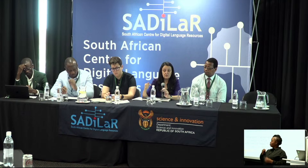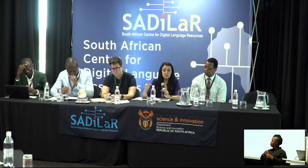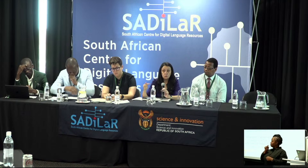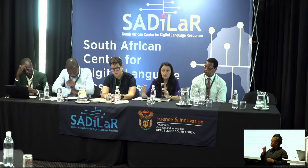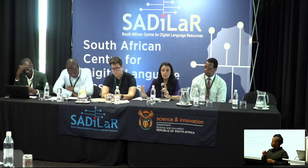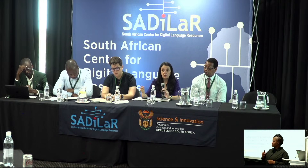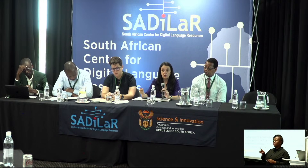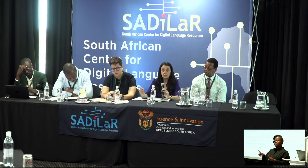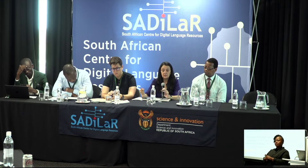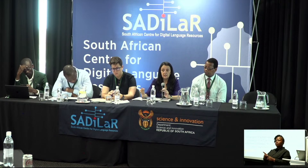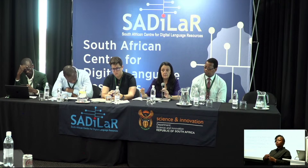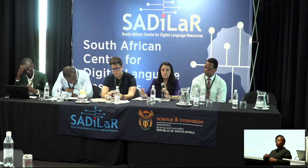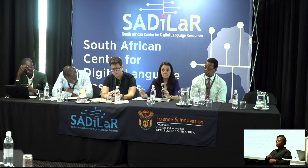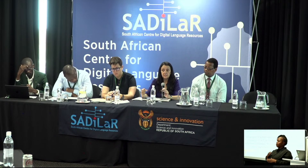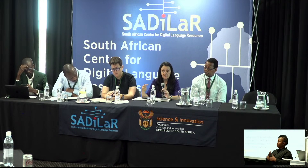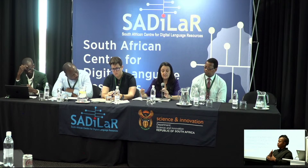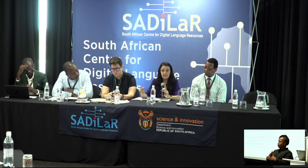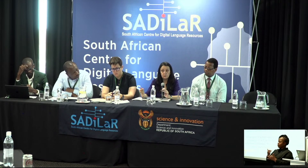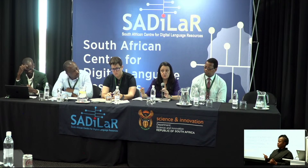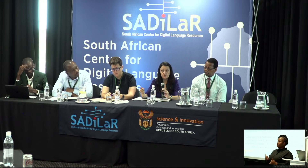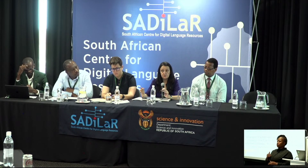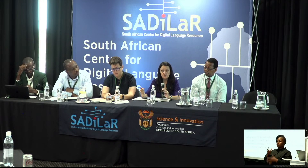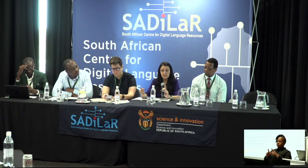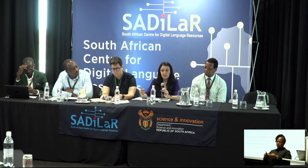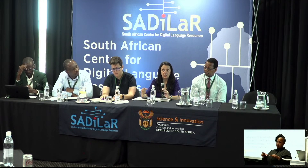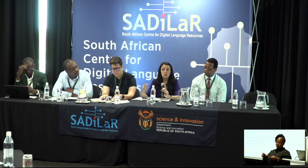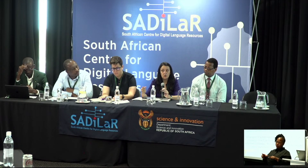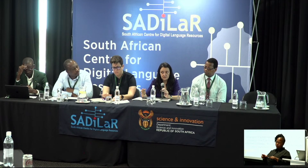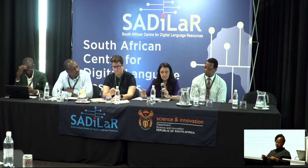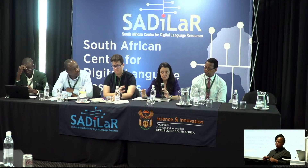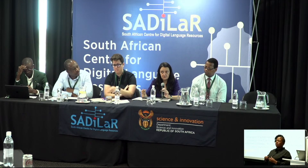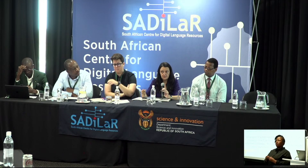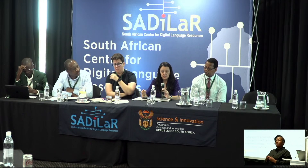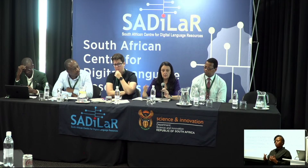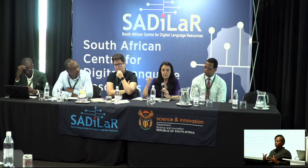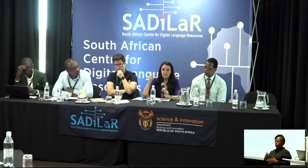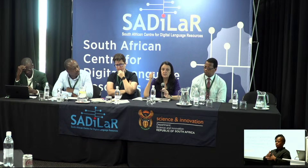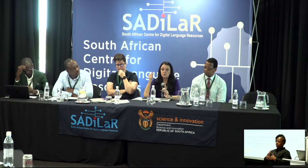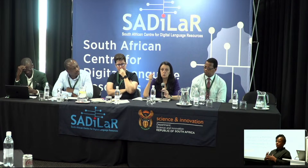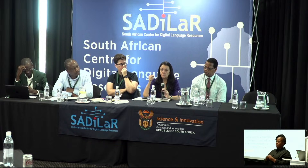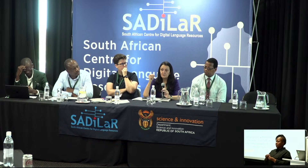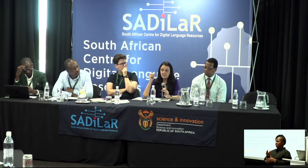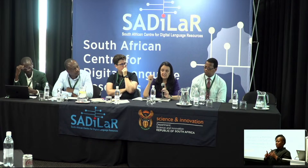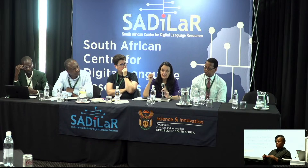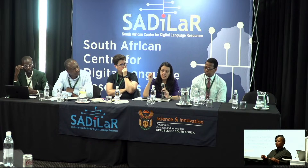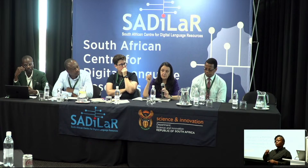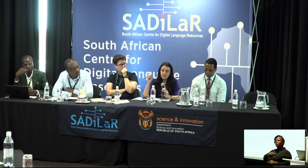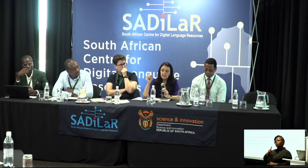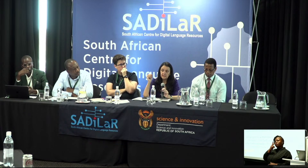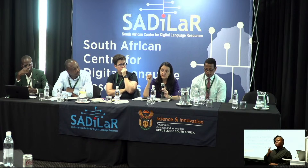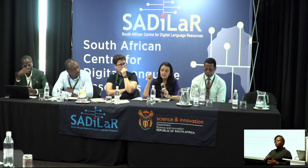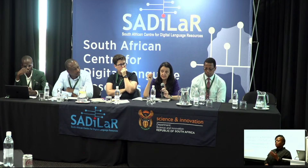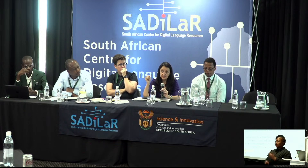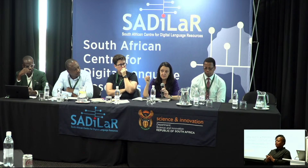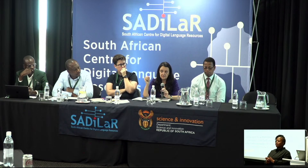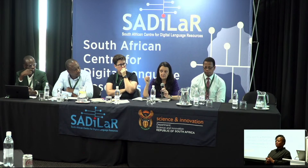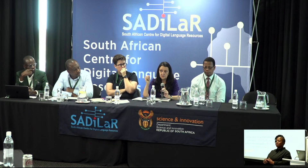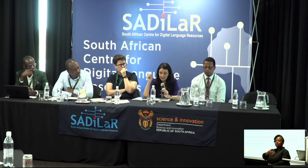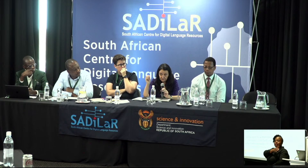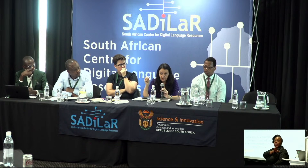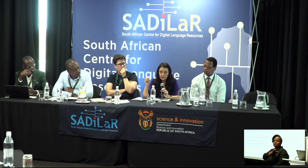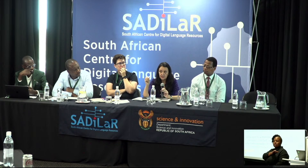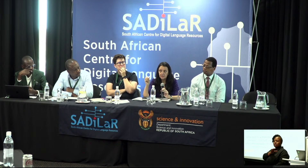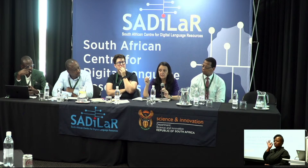we are also working on sign language a lot, because what we've seen happen in